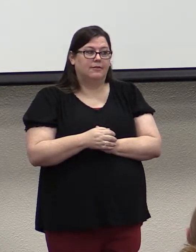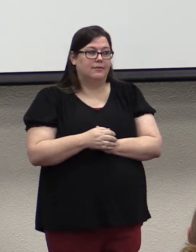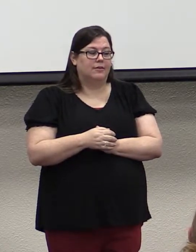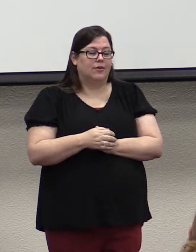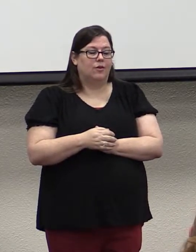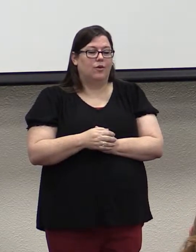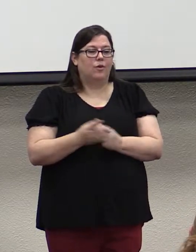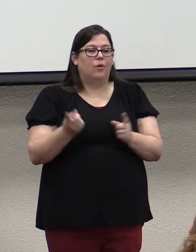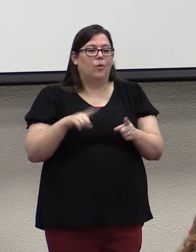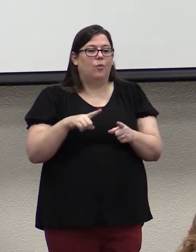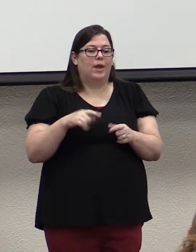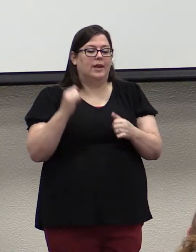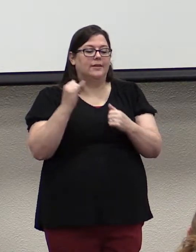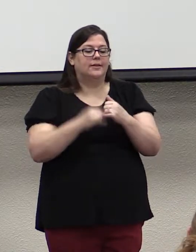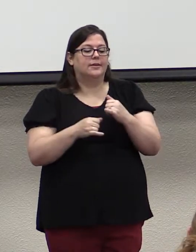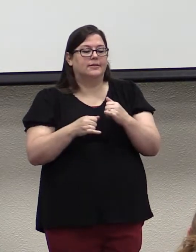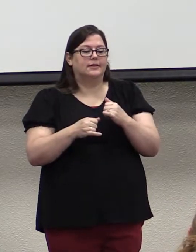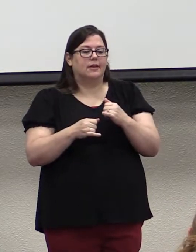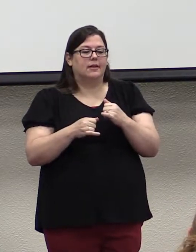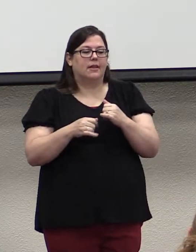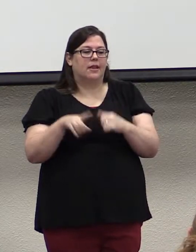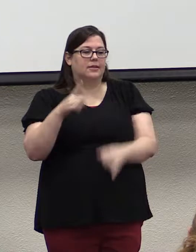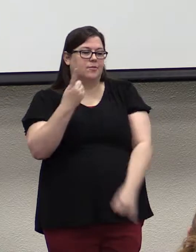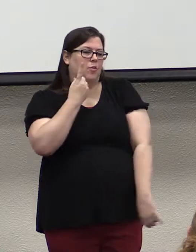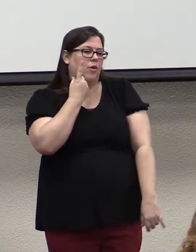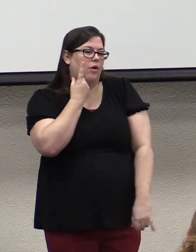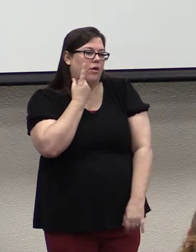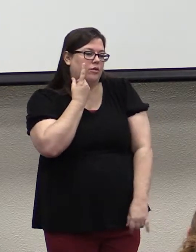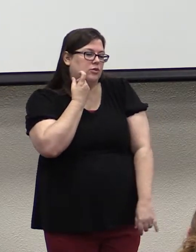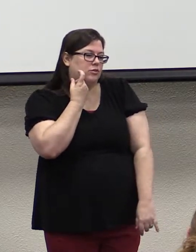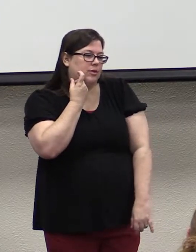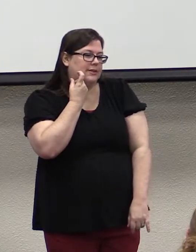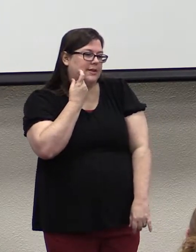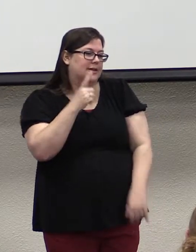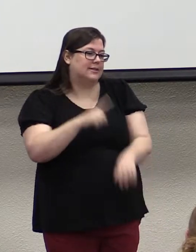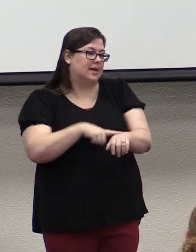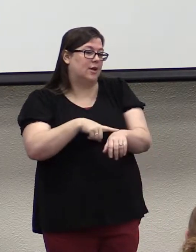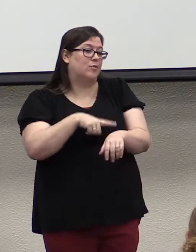When's the last time you asked God first?